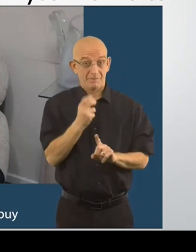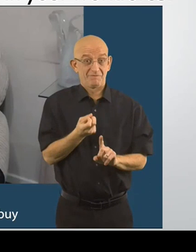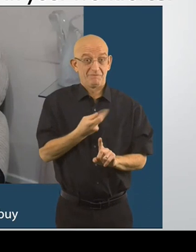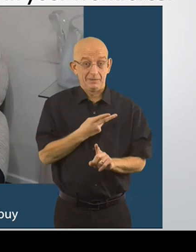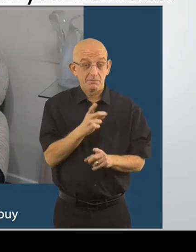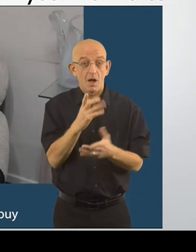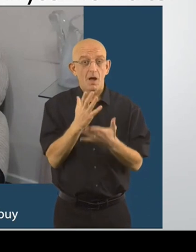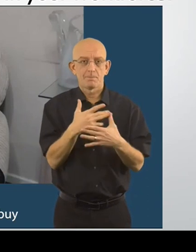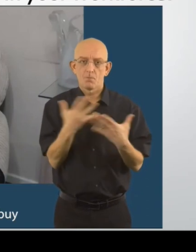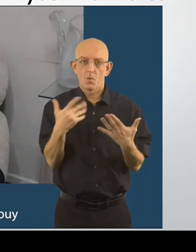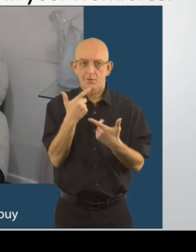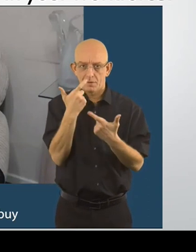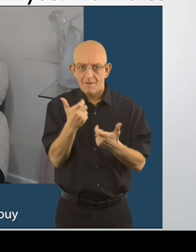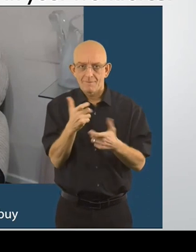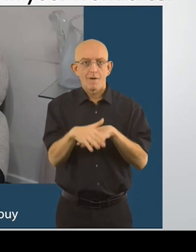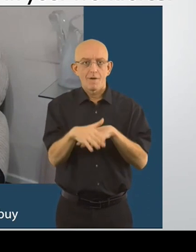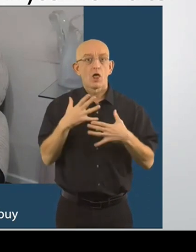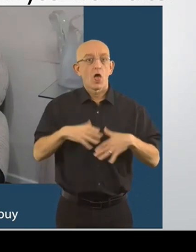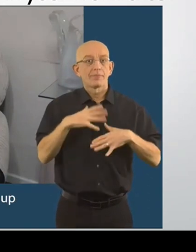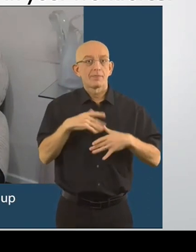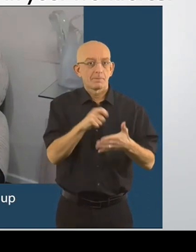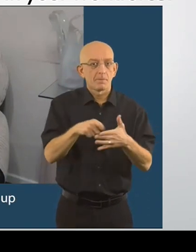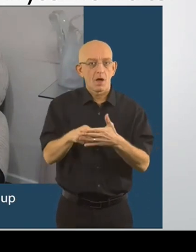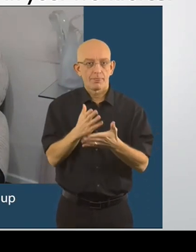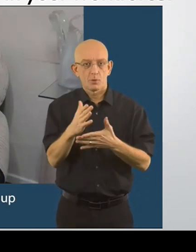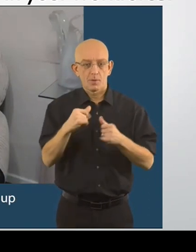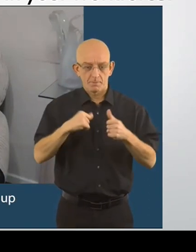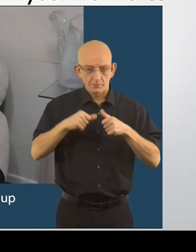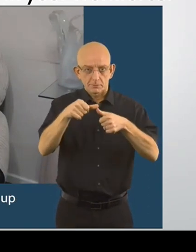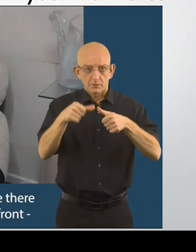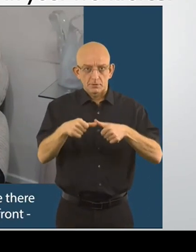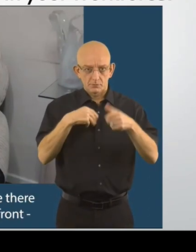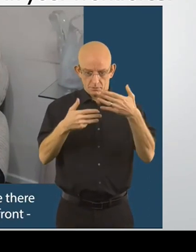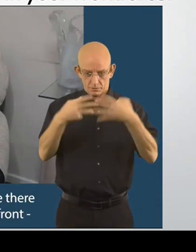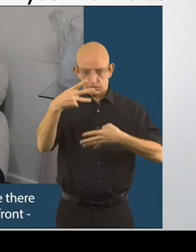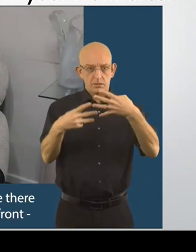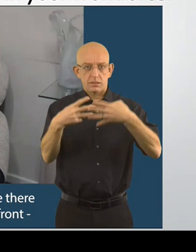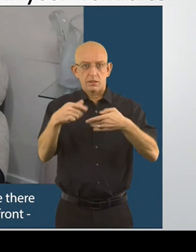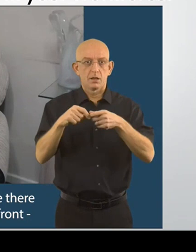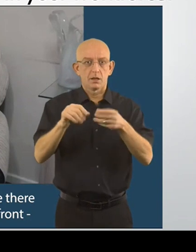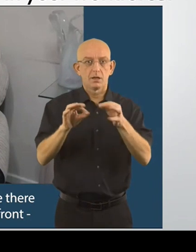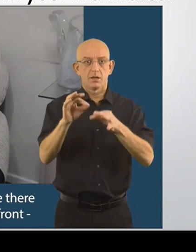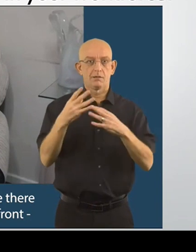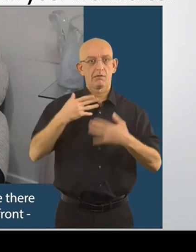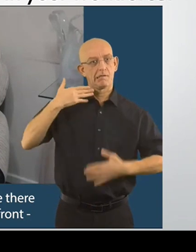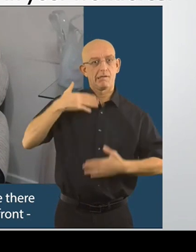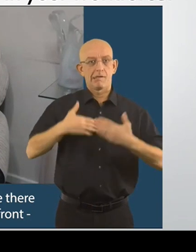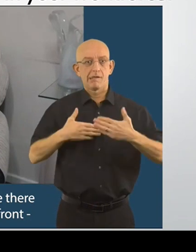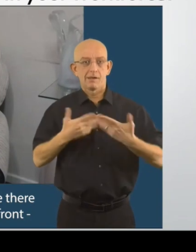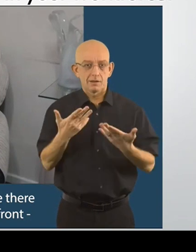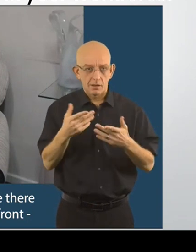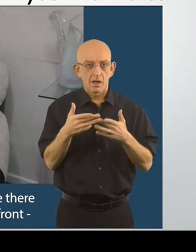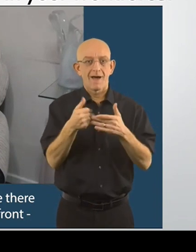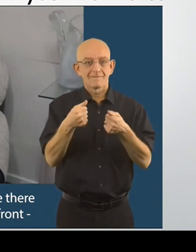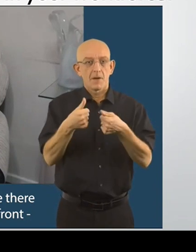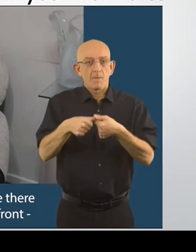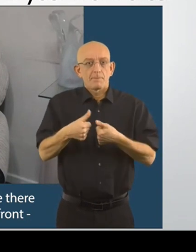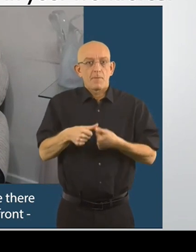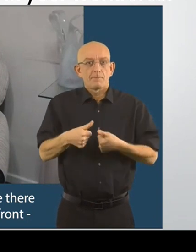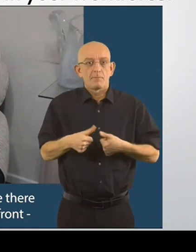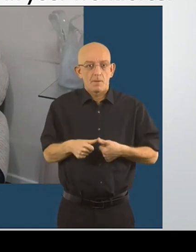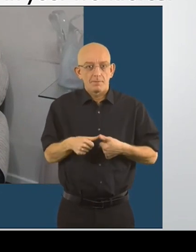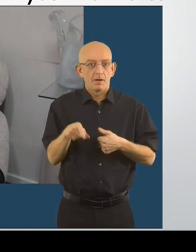It seems a bit silly, but I'm very careful what clothes I buy because of buttoning the buttons up, and I've had babies with poppers here, there and everywhere